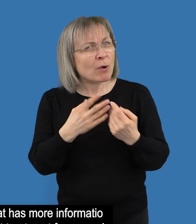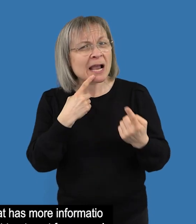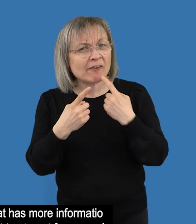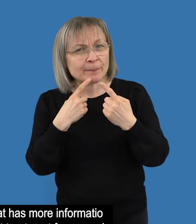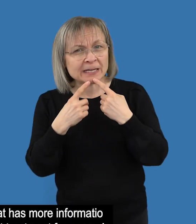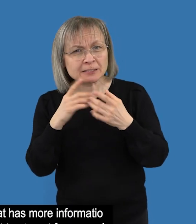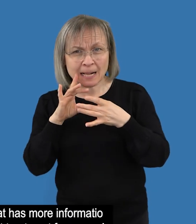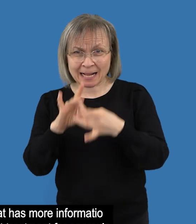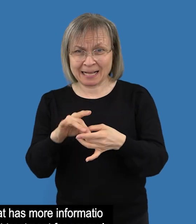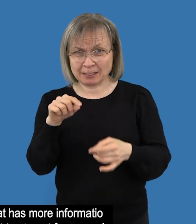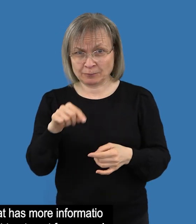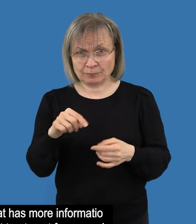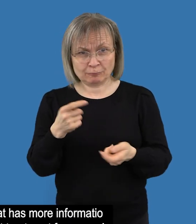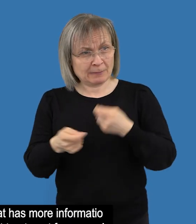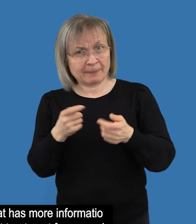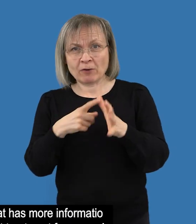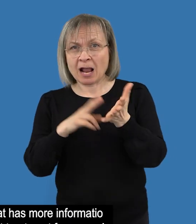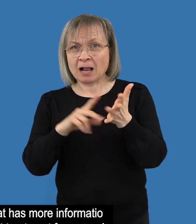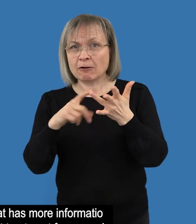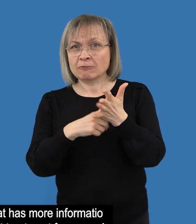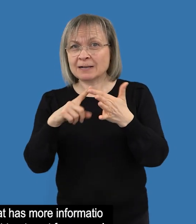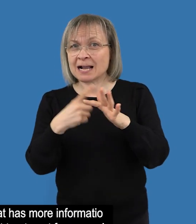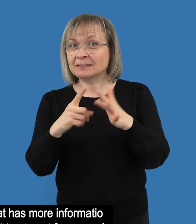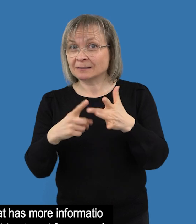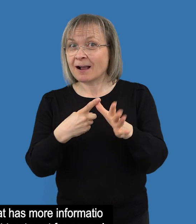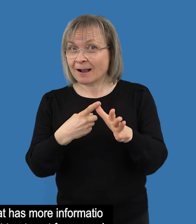BEAT has more information about treatment for anorexia.